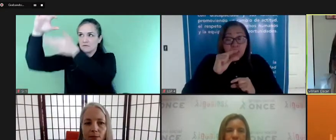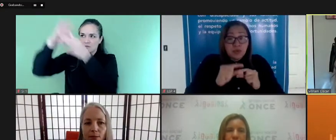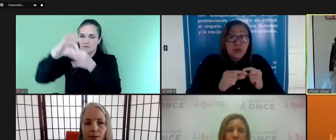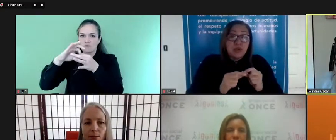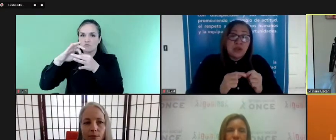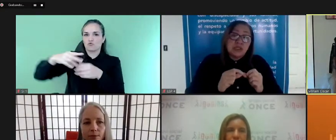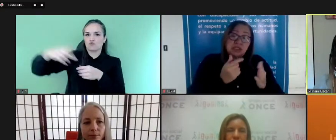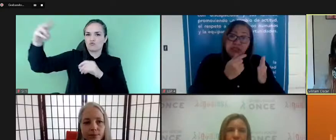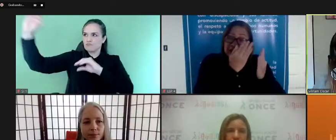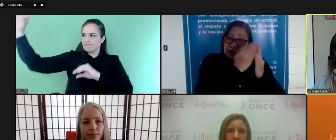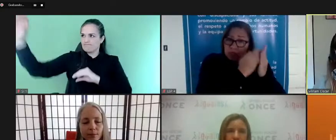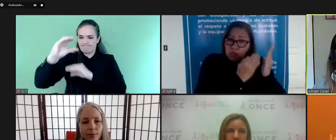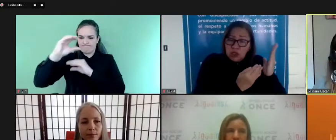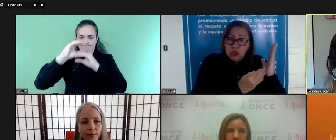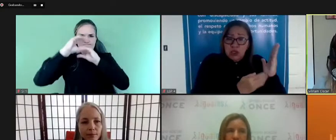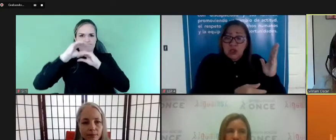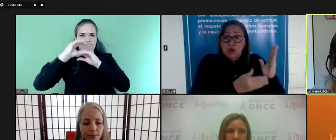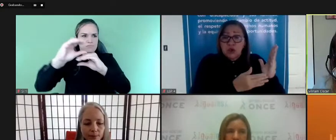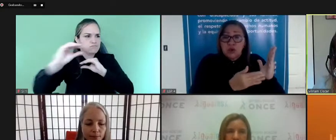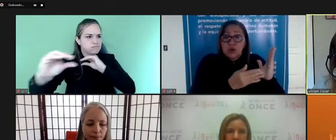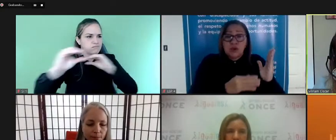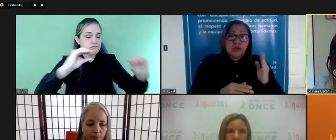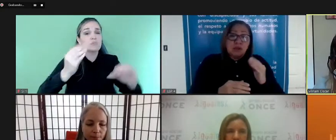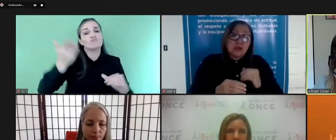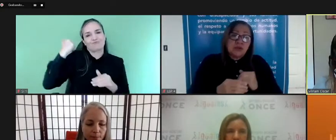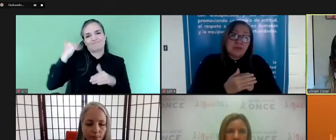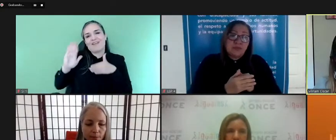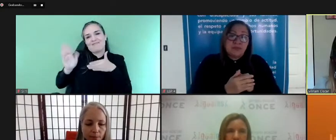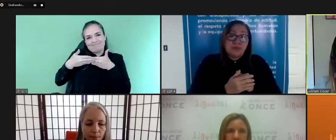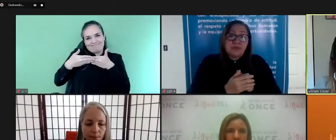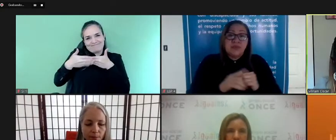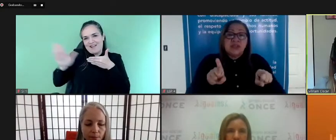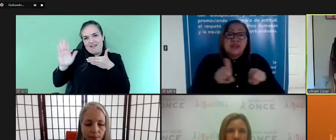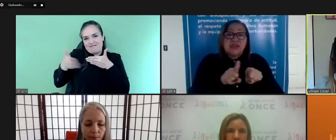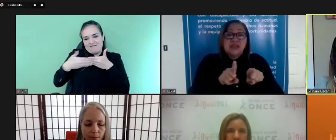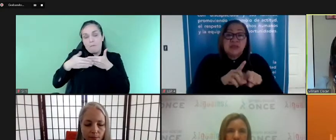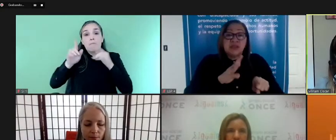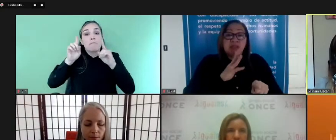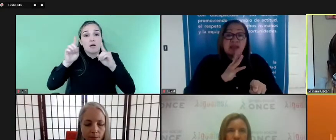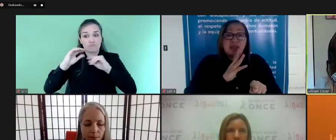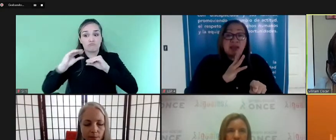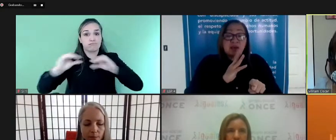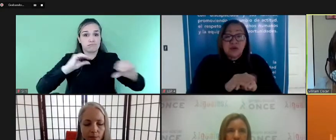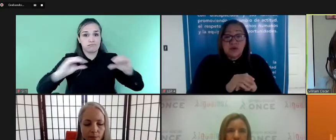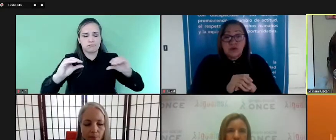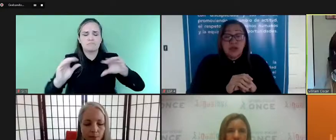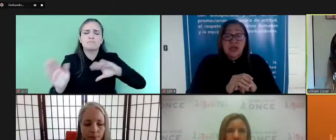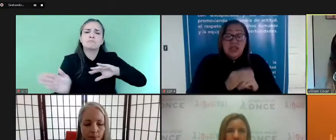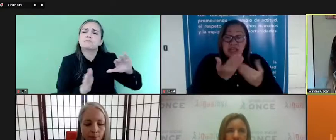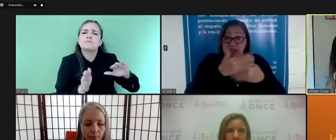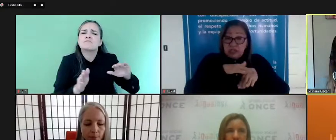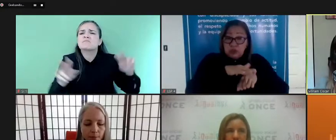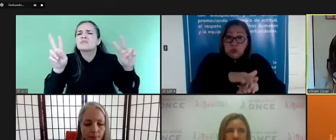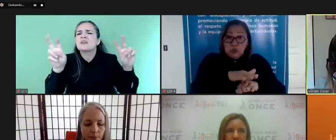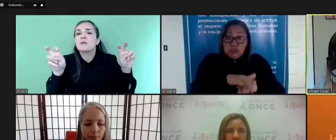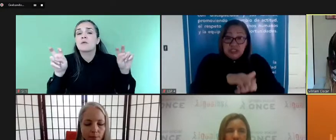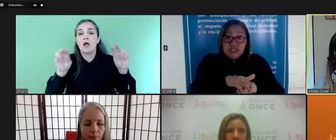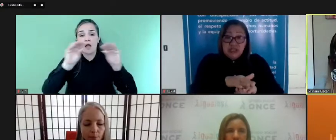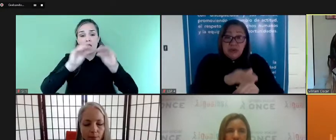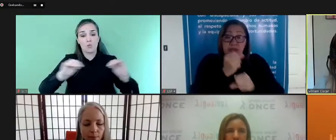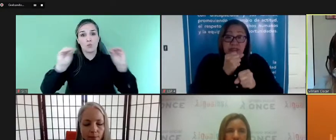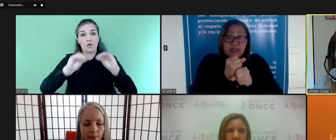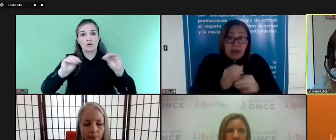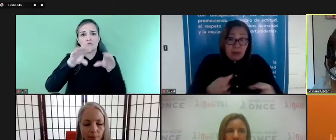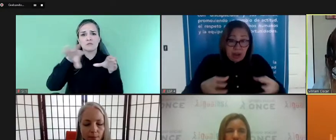closed and it has this component as a priority result also like this talk about inclusive